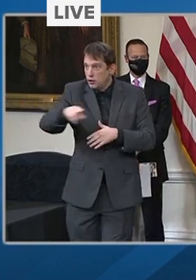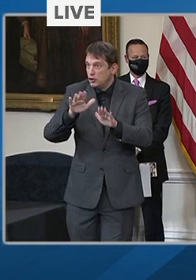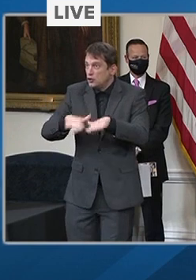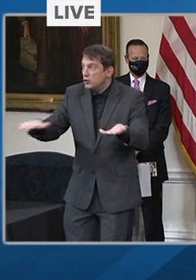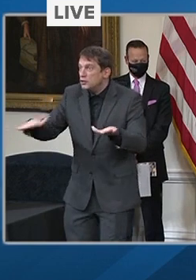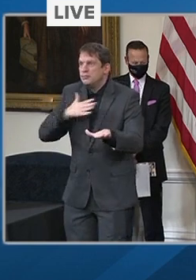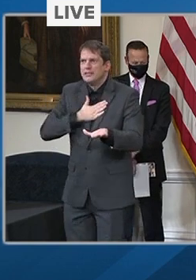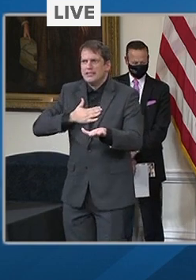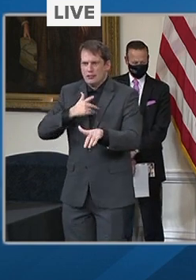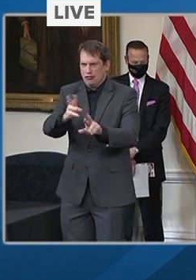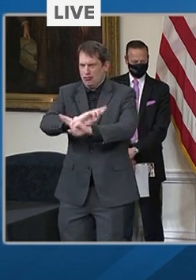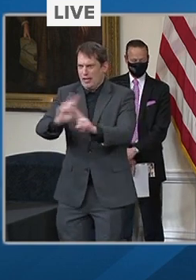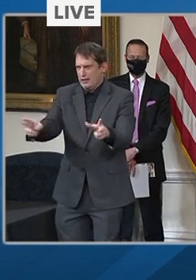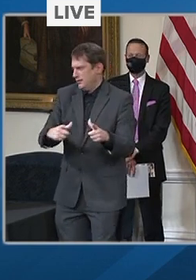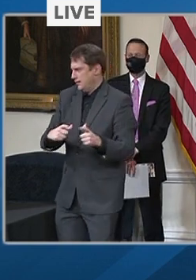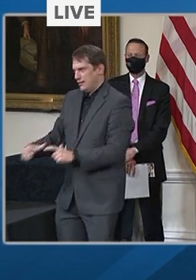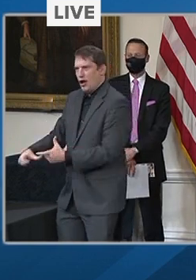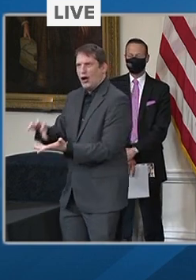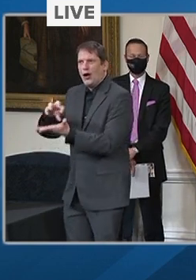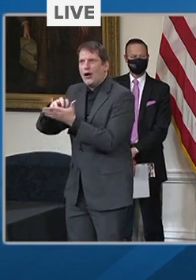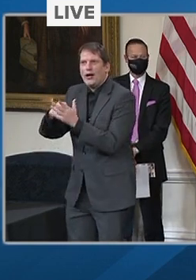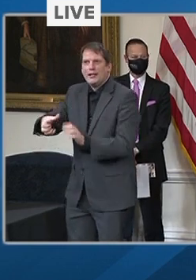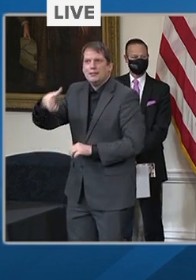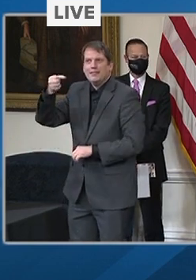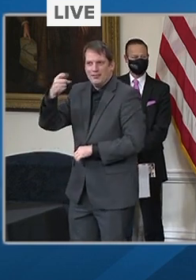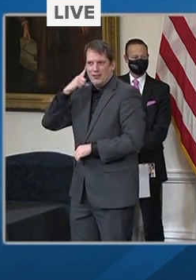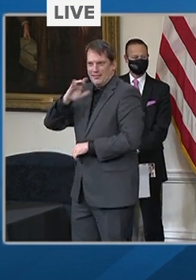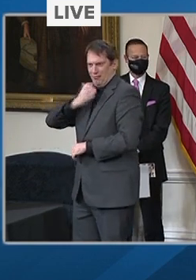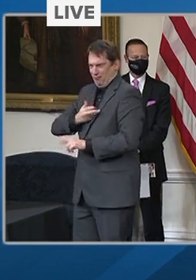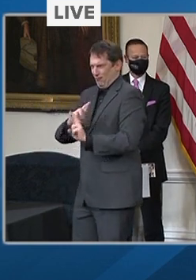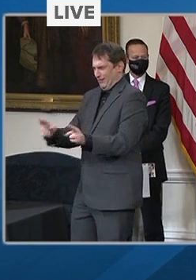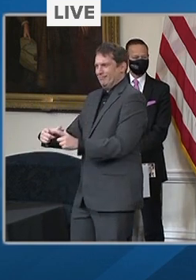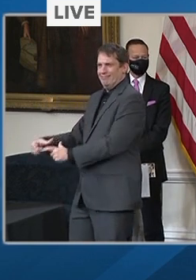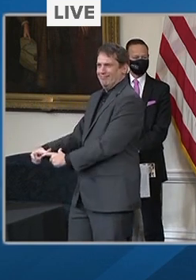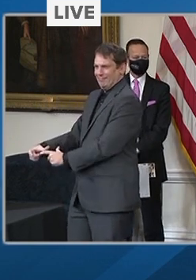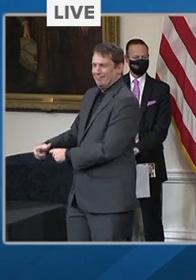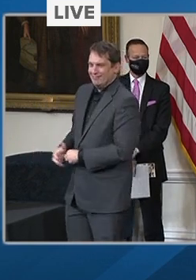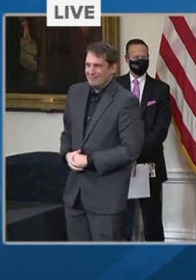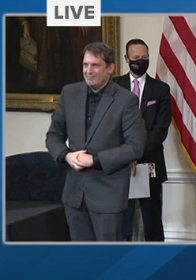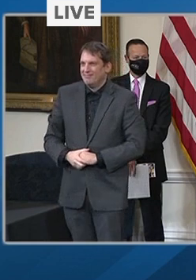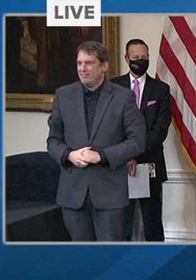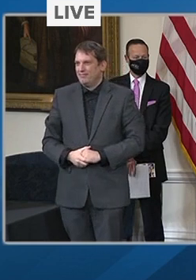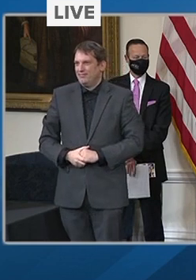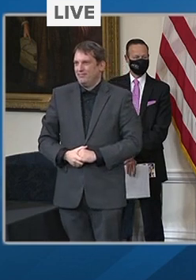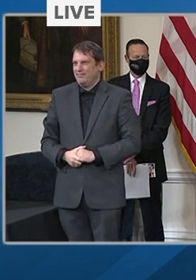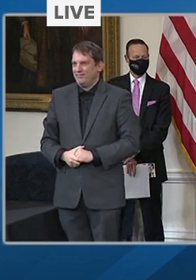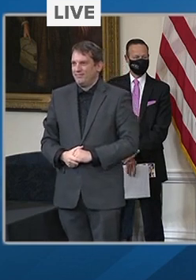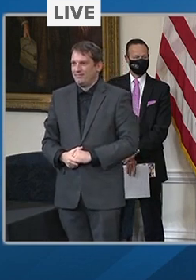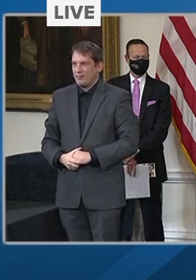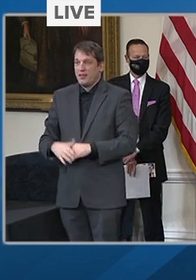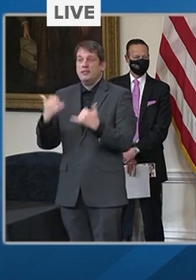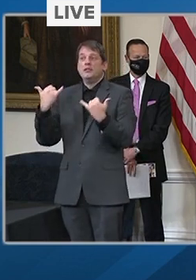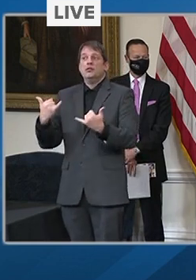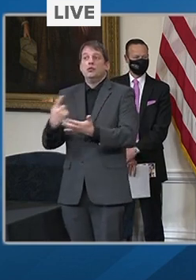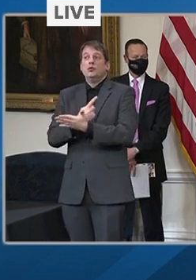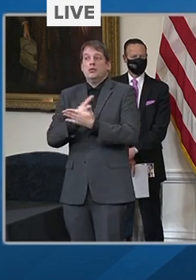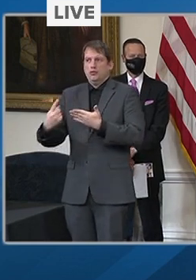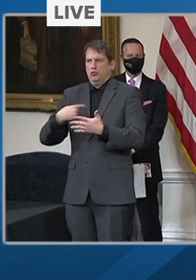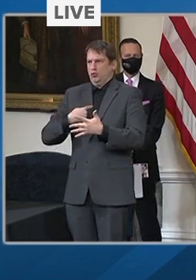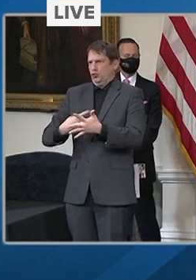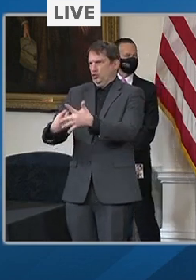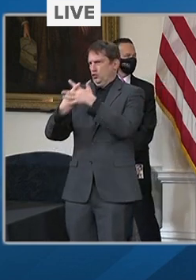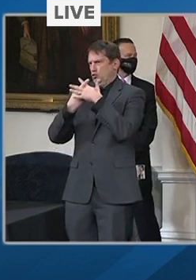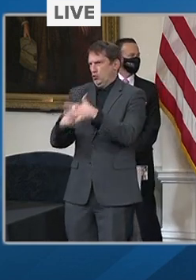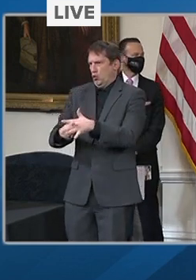out as always. We begin this week with a ray of hope as we began